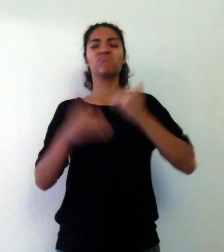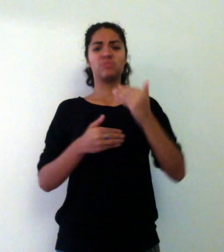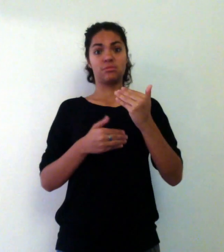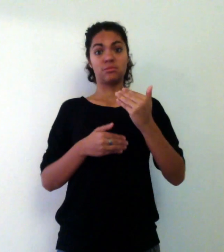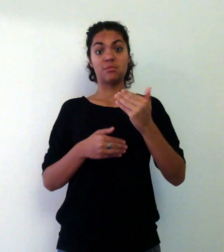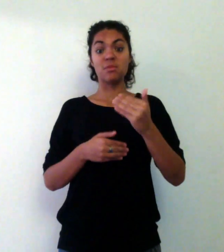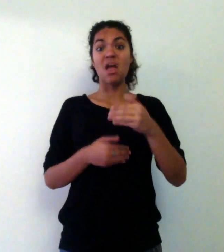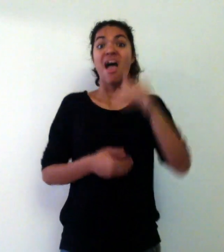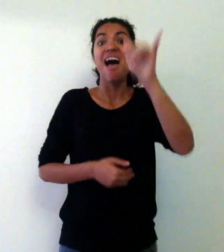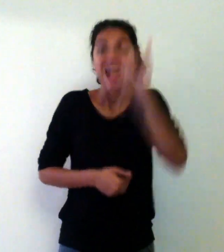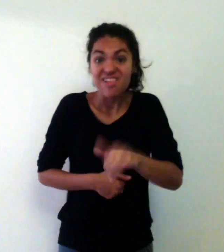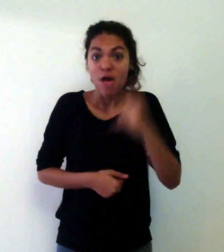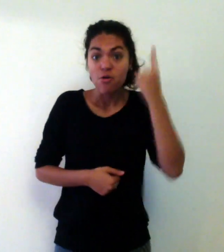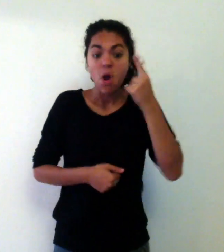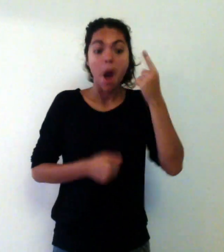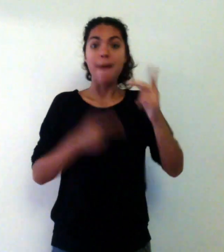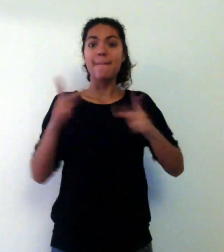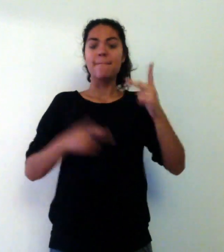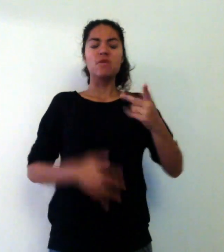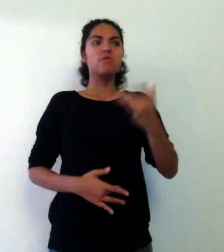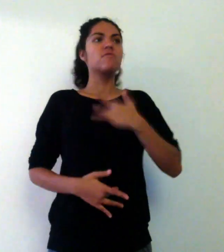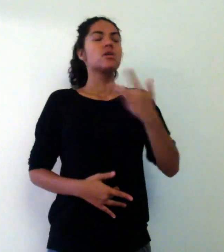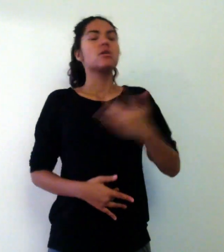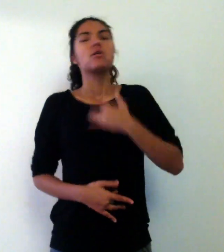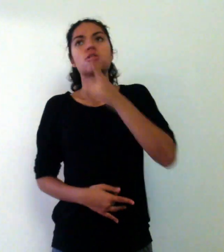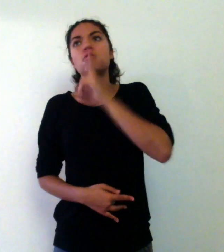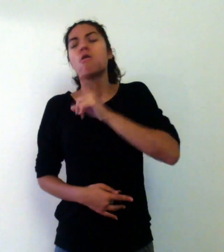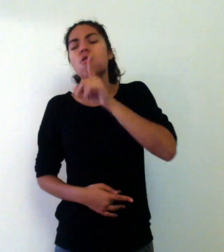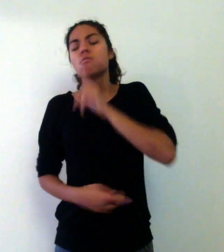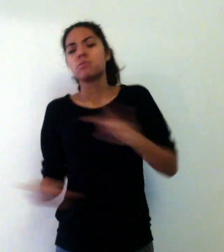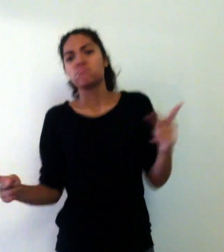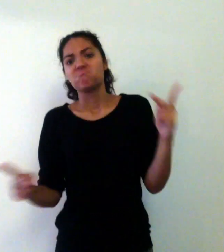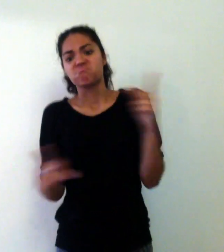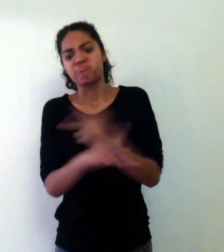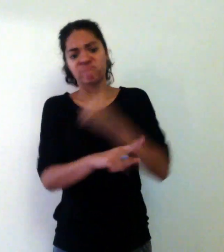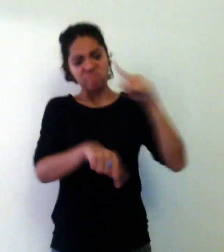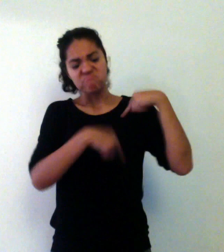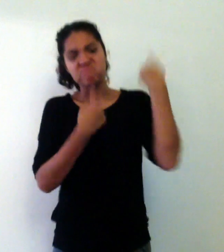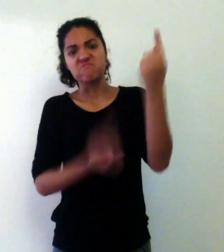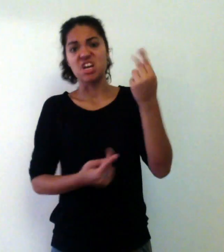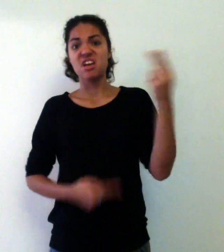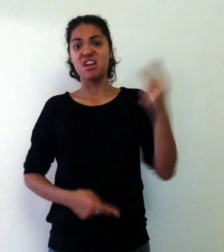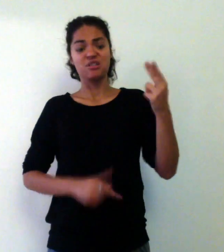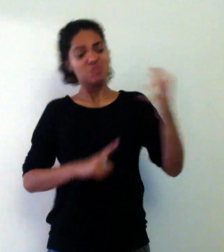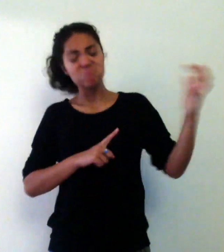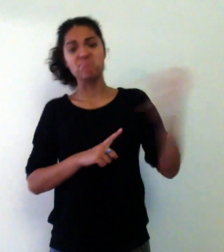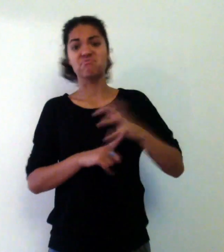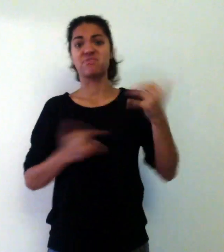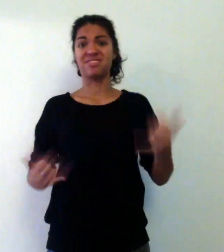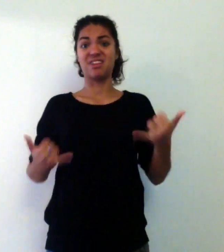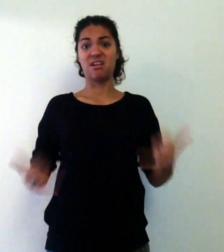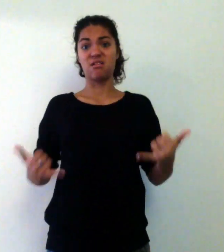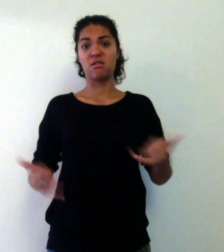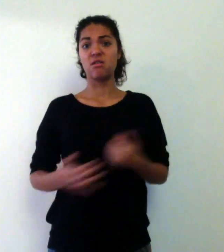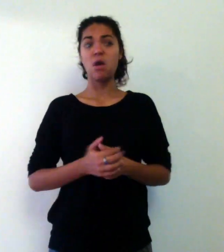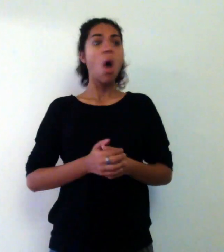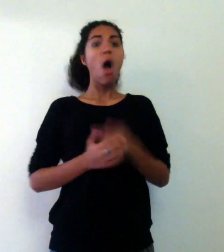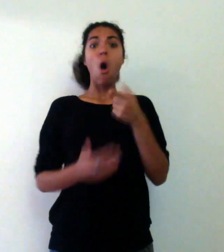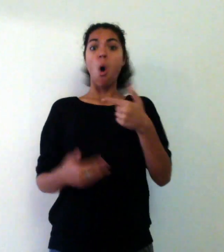history of this nation. There is no more unappreciation love. When you've got nobody to thank, there is no worship. When there is no